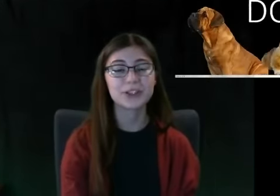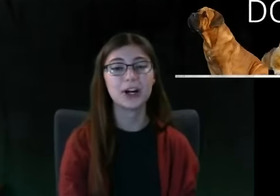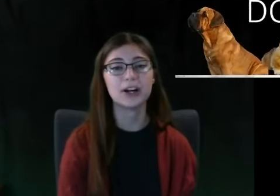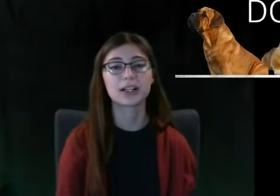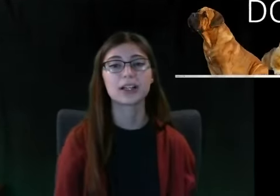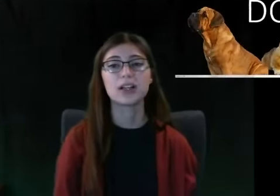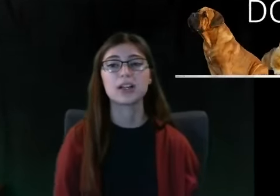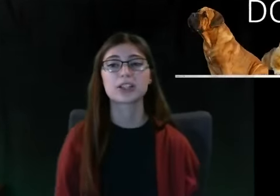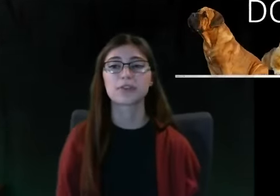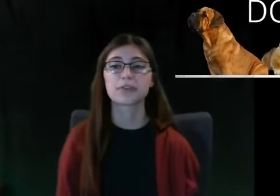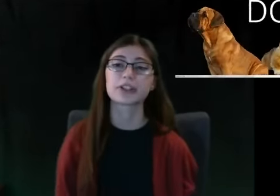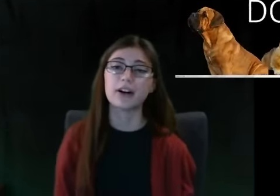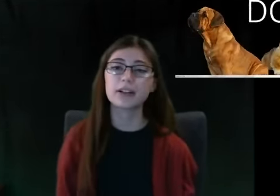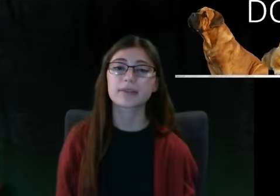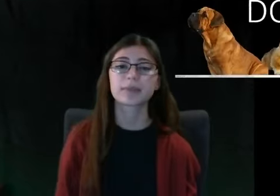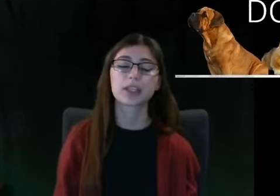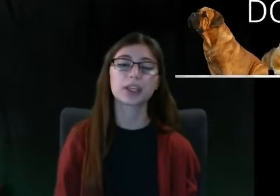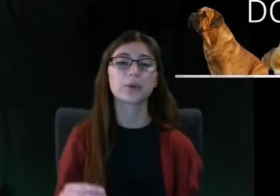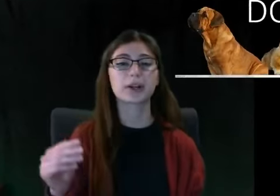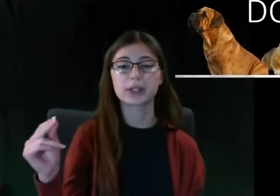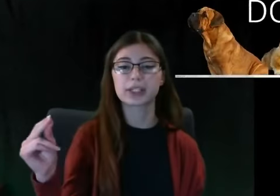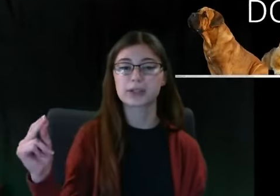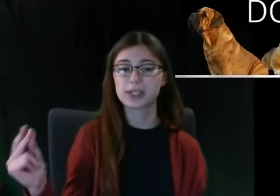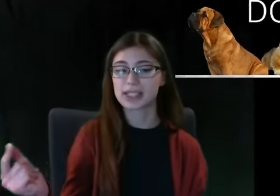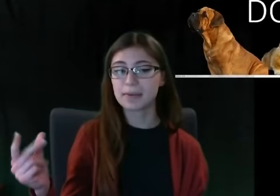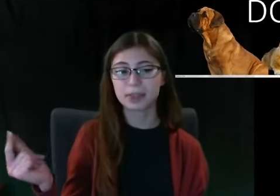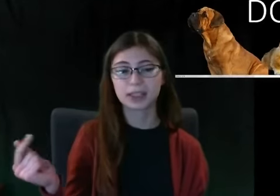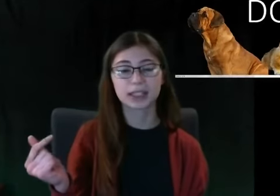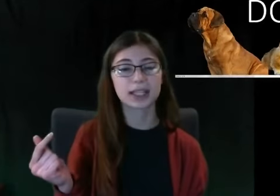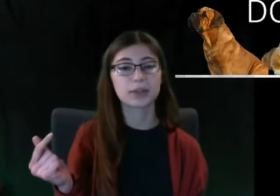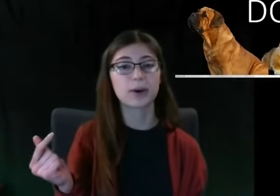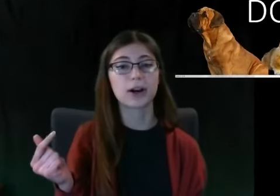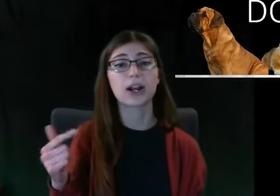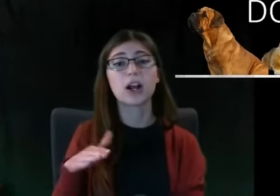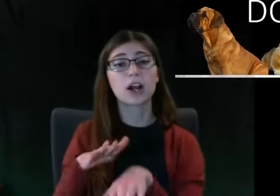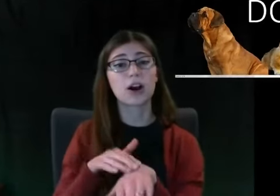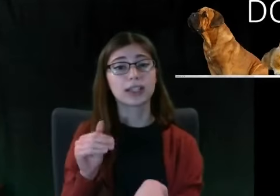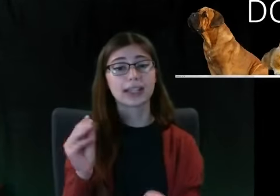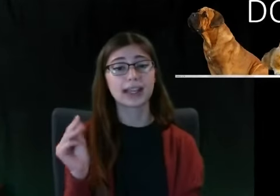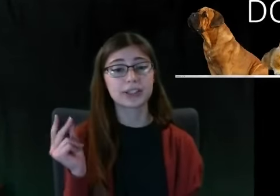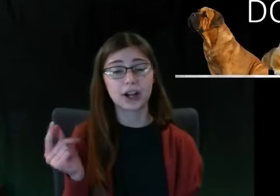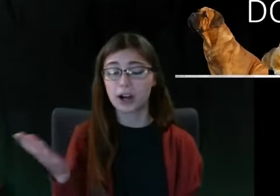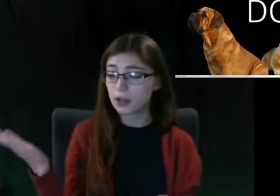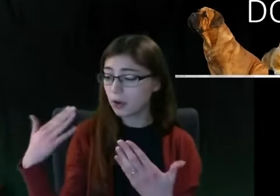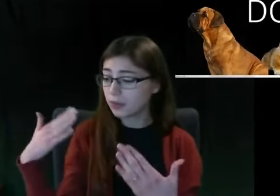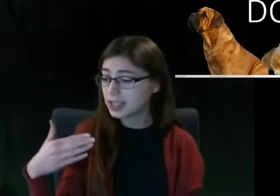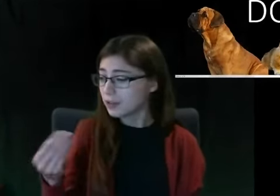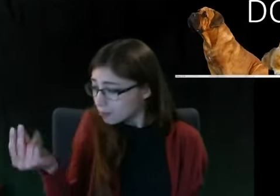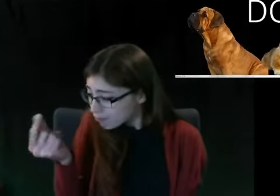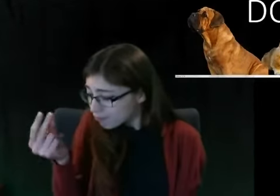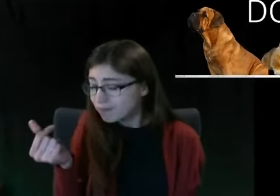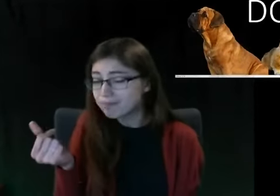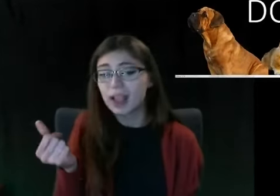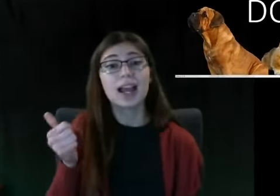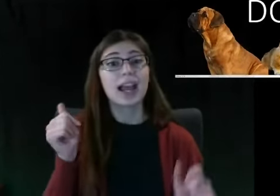Dog. So for dog, you are going to snap like you are calling a dog over to you. And